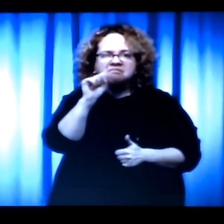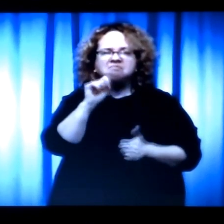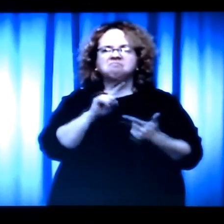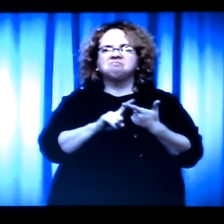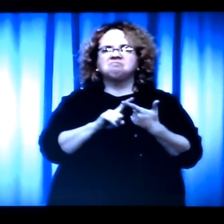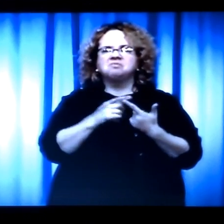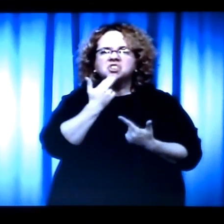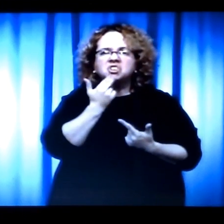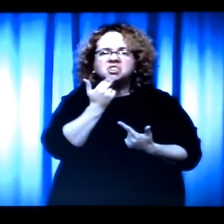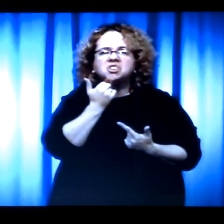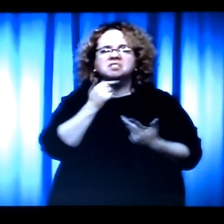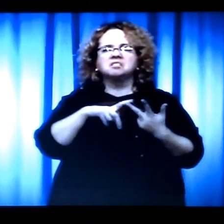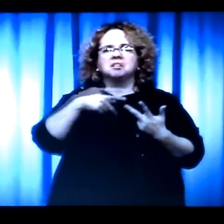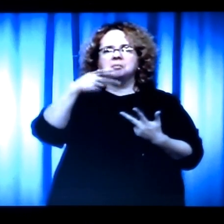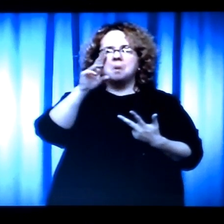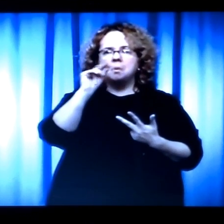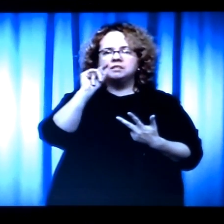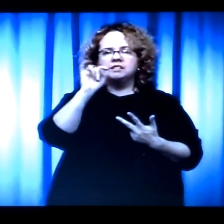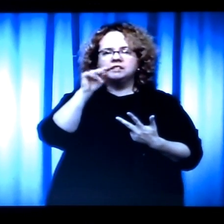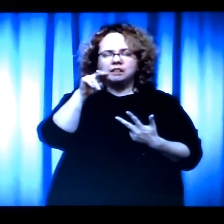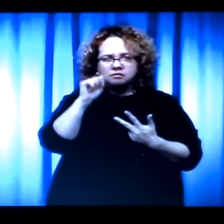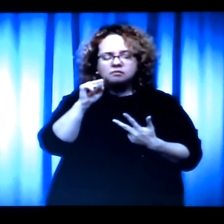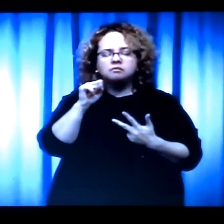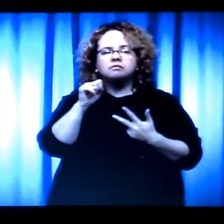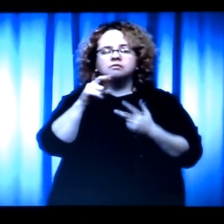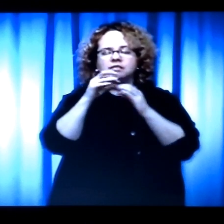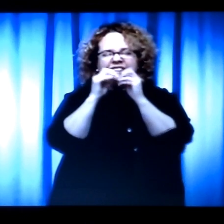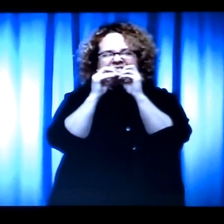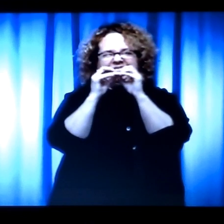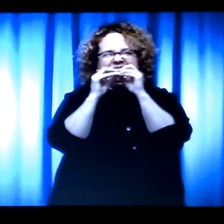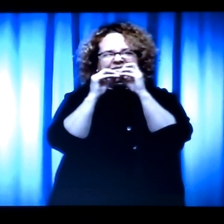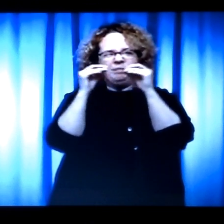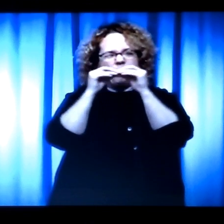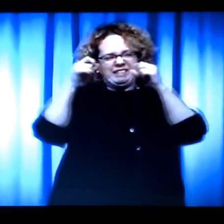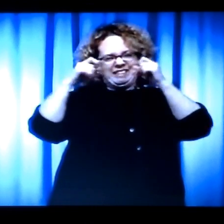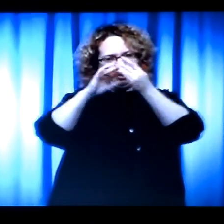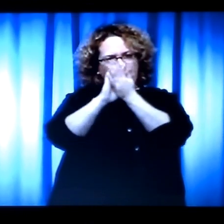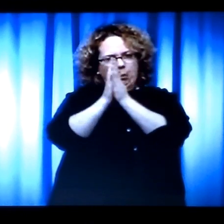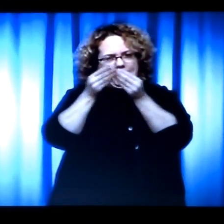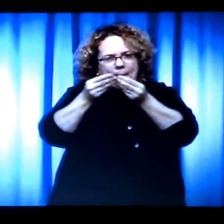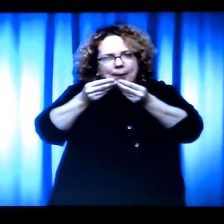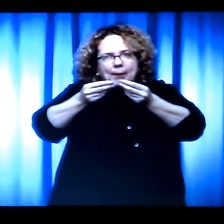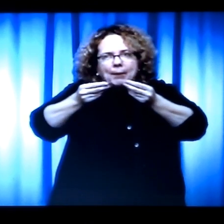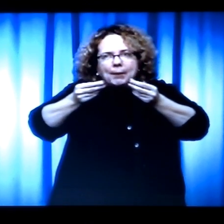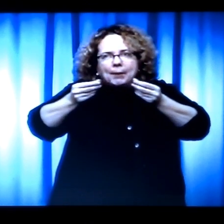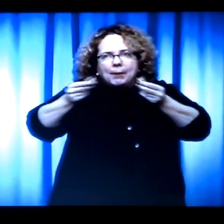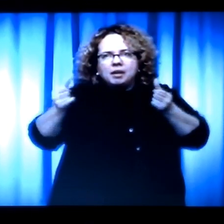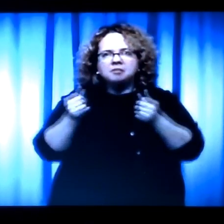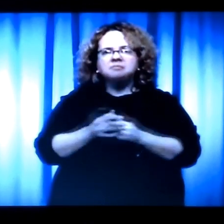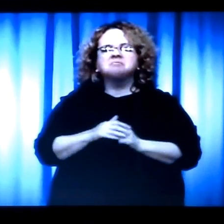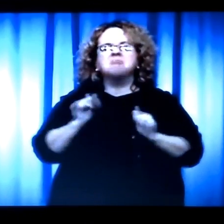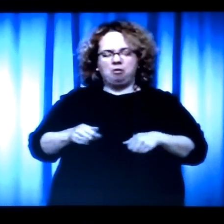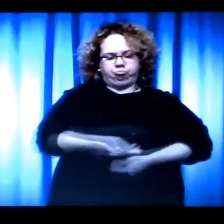And the food is broken up into micromolecules such as fats, proteins, and it's broken up even